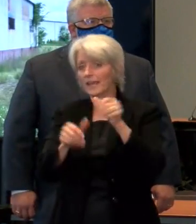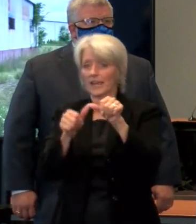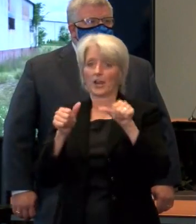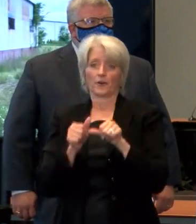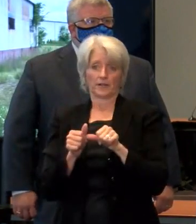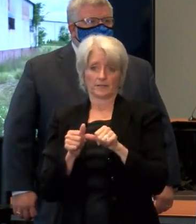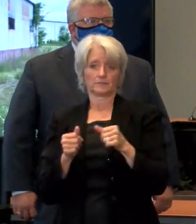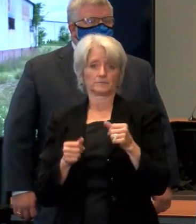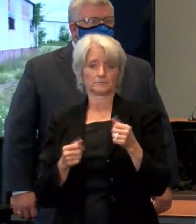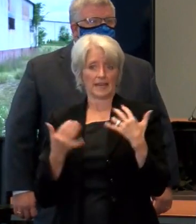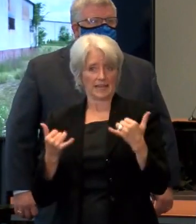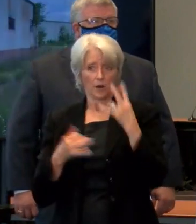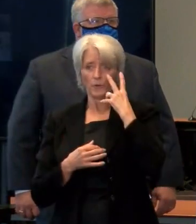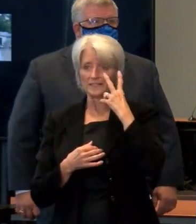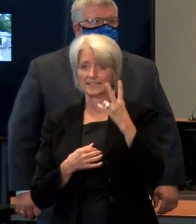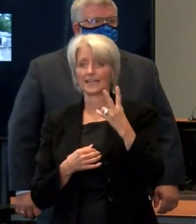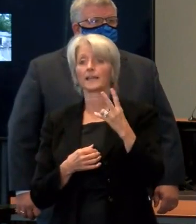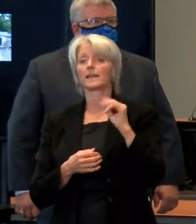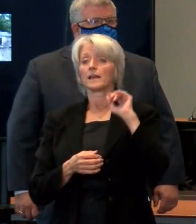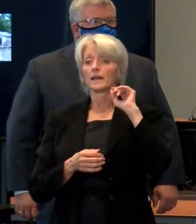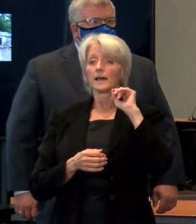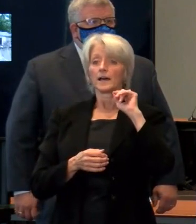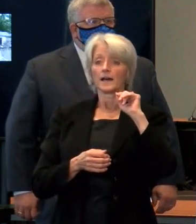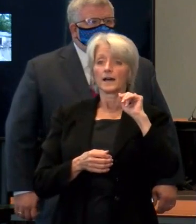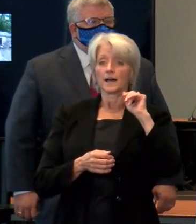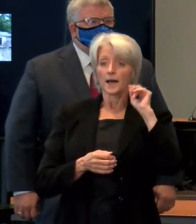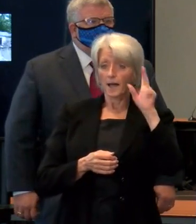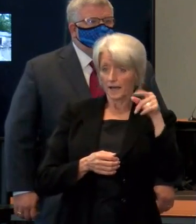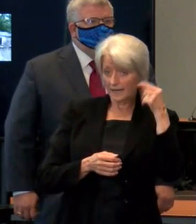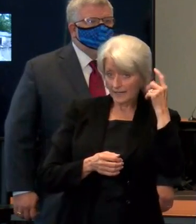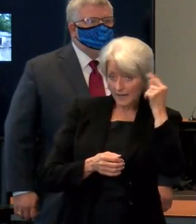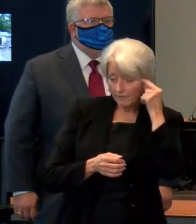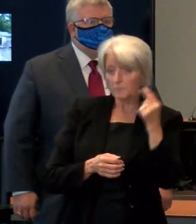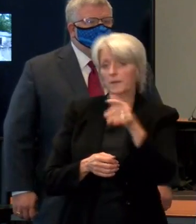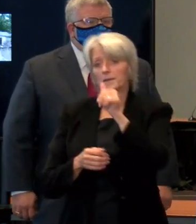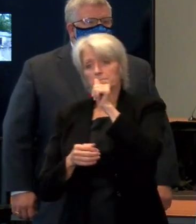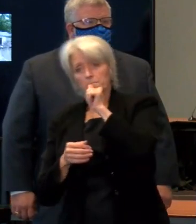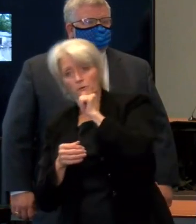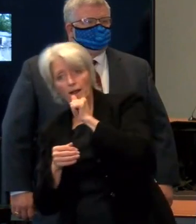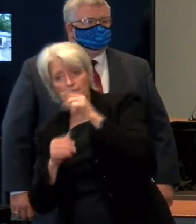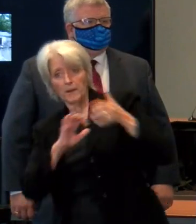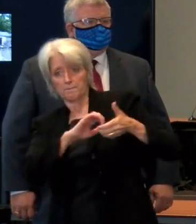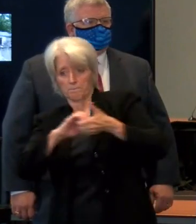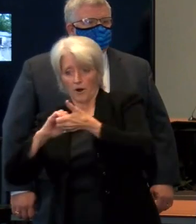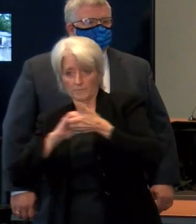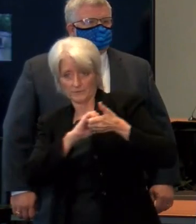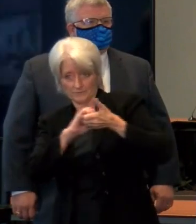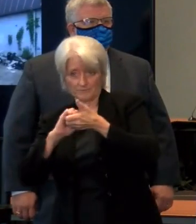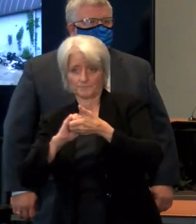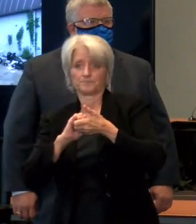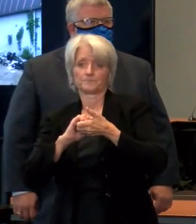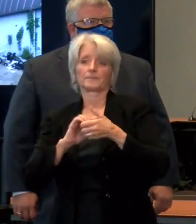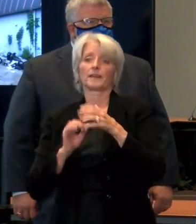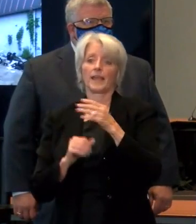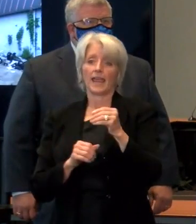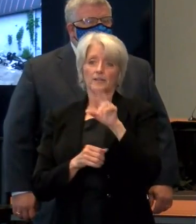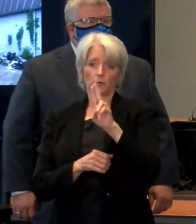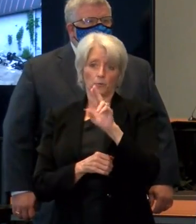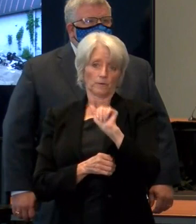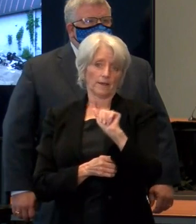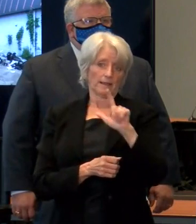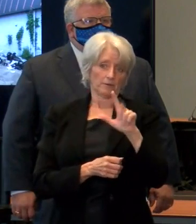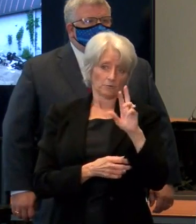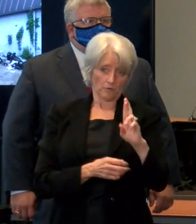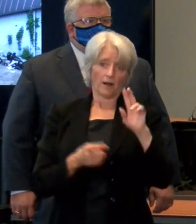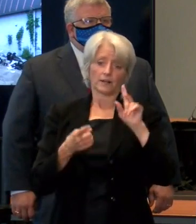seeing now public-private partnerships where our anchoring institution of our university, the state's capital city university, and UA Little Rock,